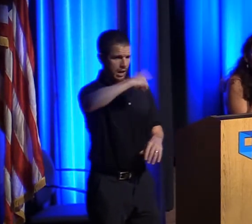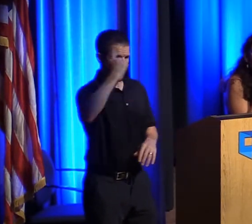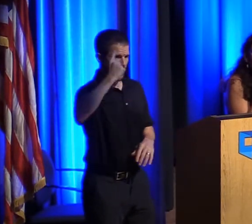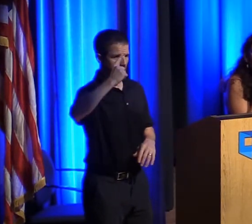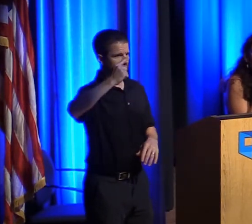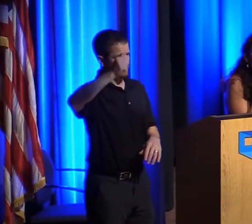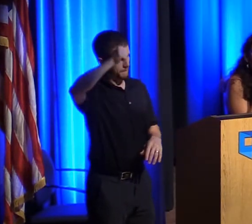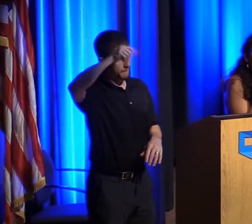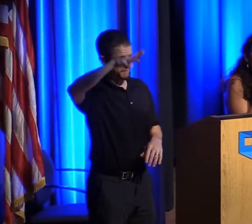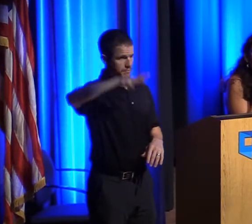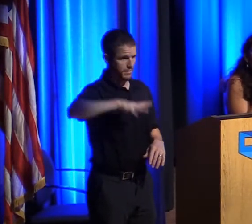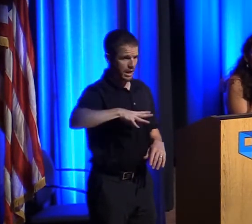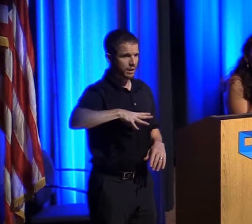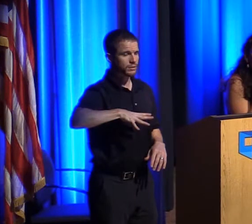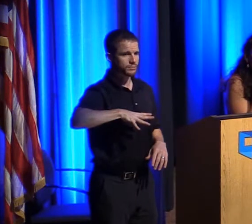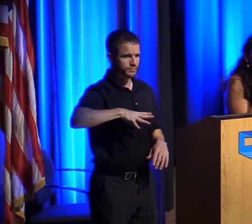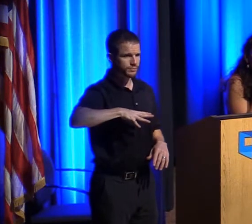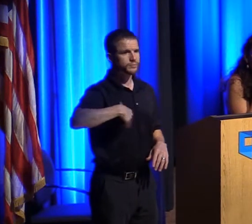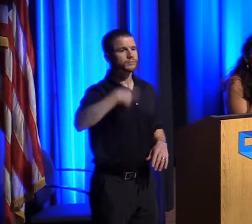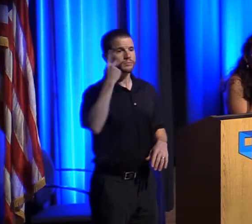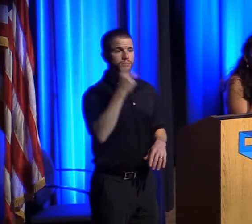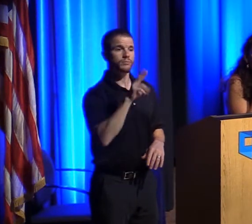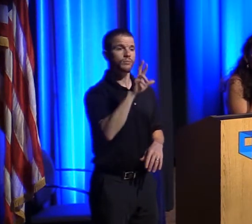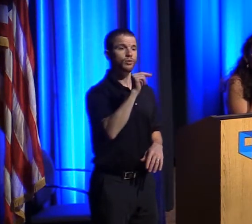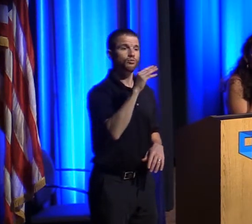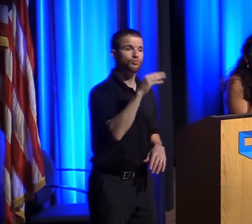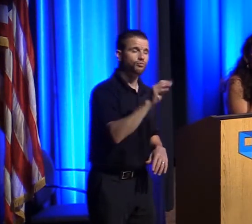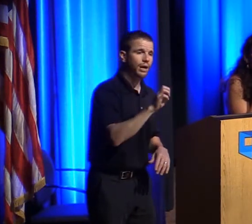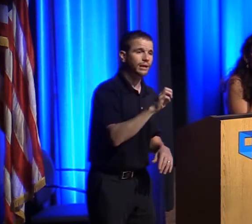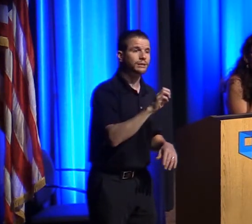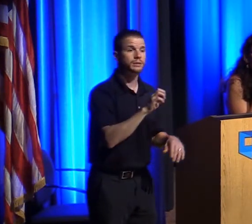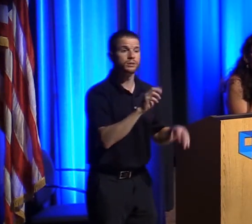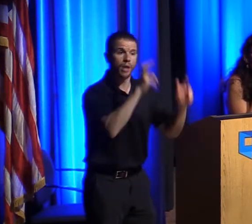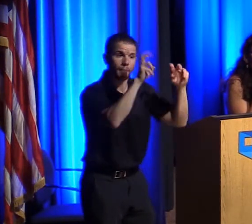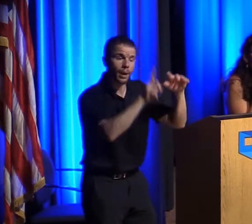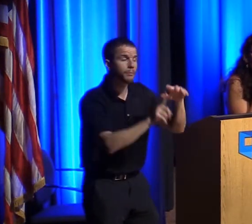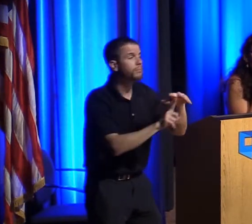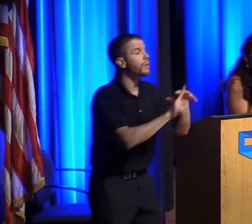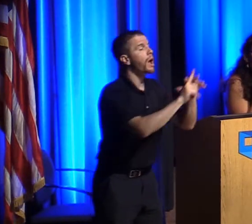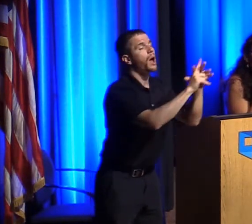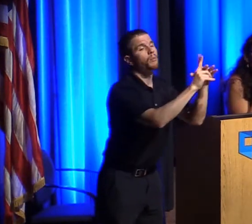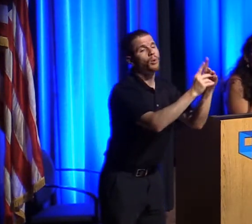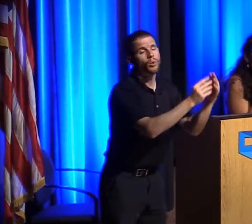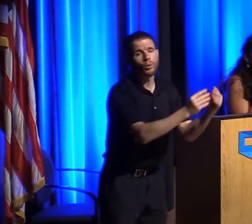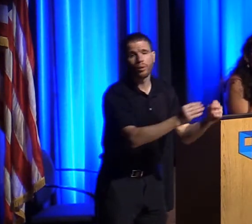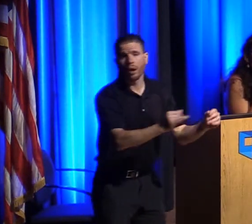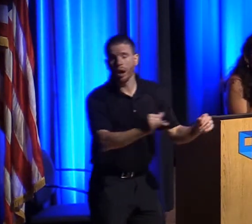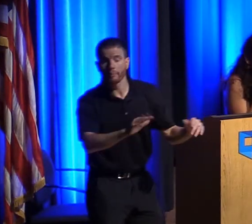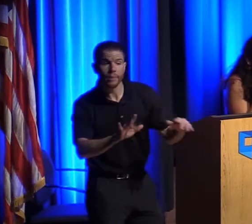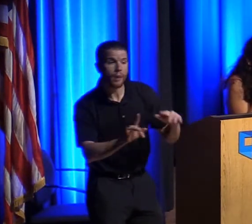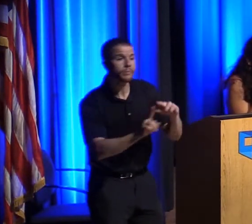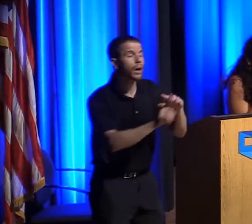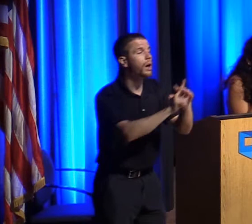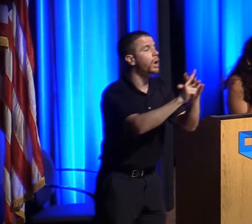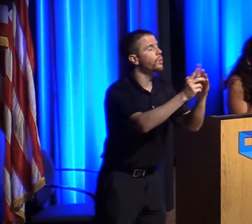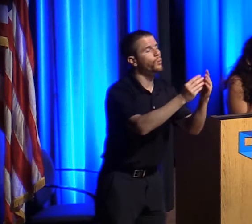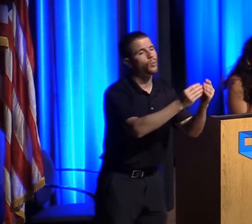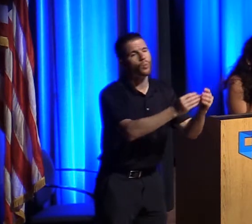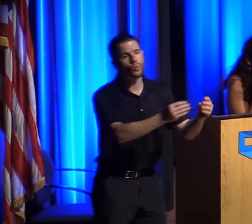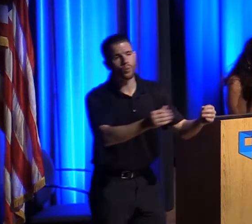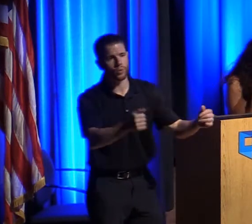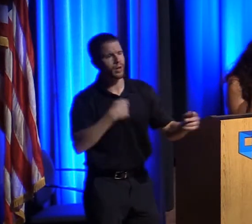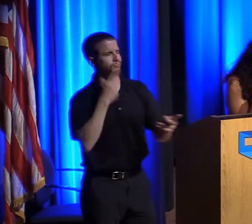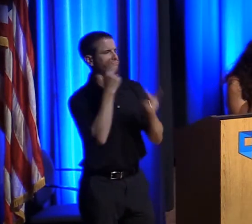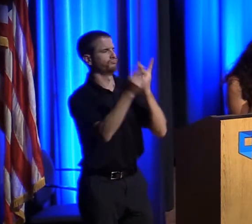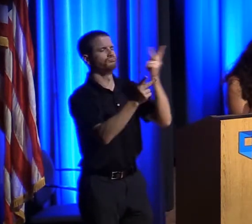old, I've seen race come and go, and it's still part of the American fabric. However, do you, and I'm